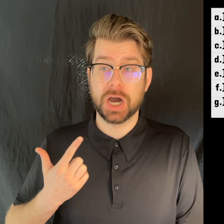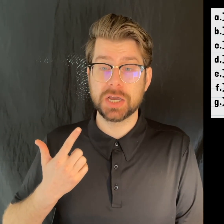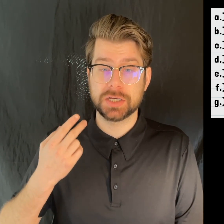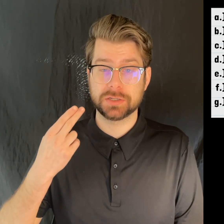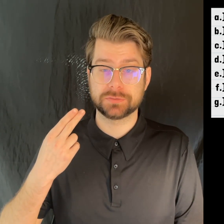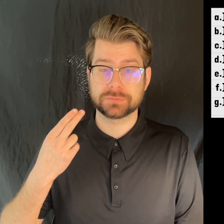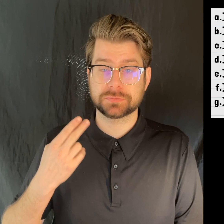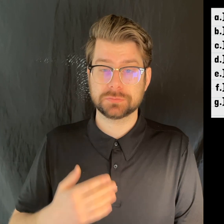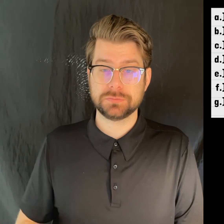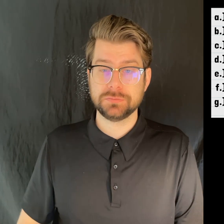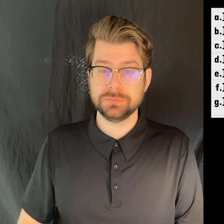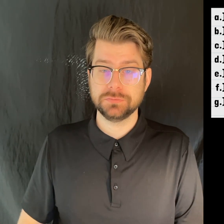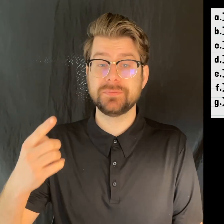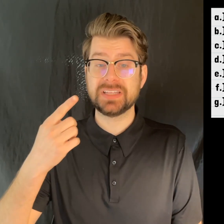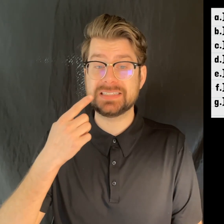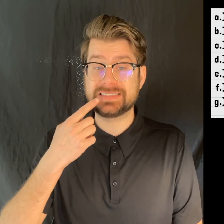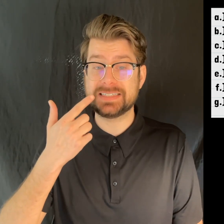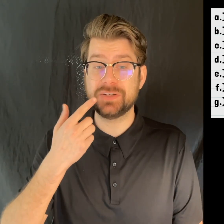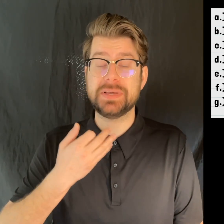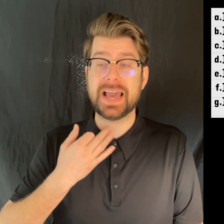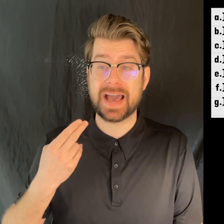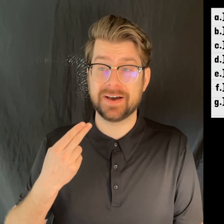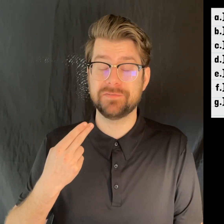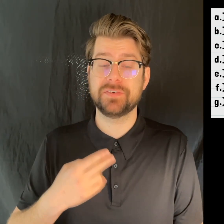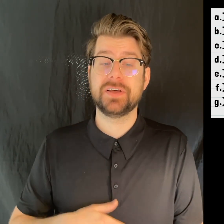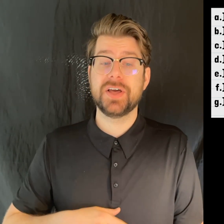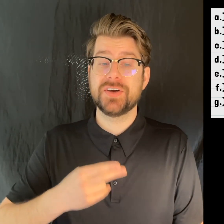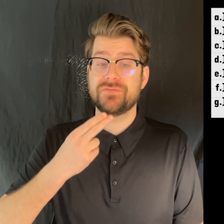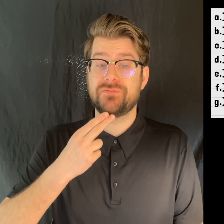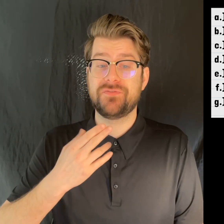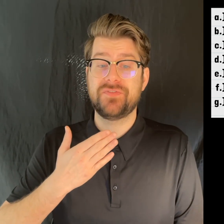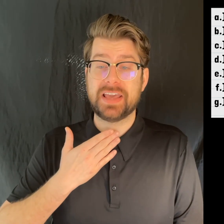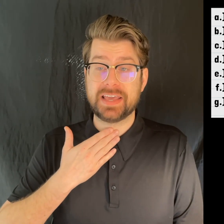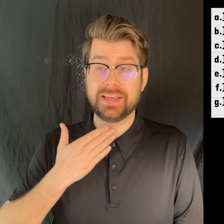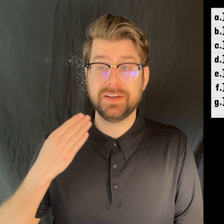shuck. D, we have vain,